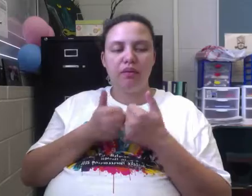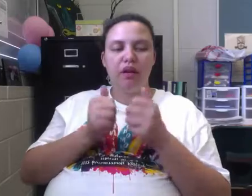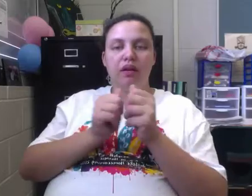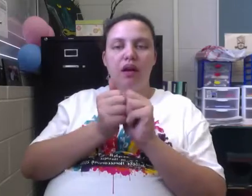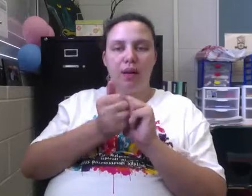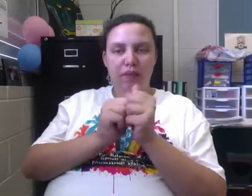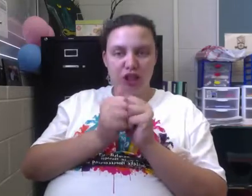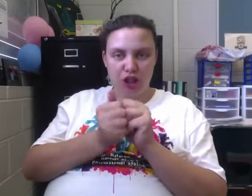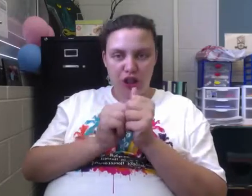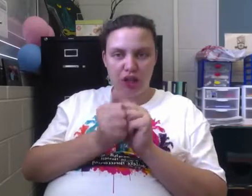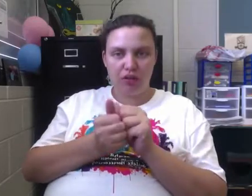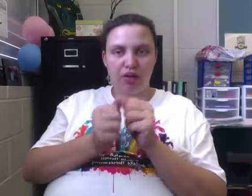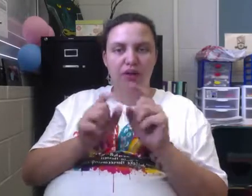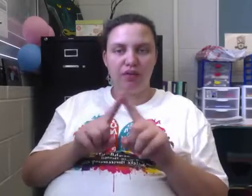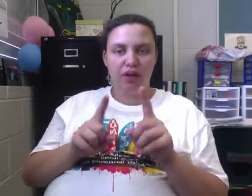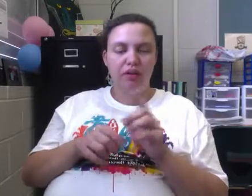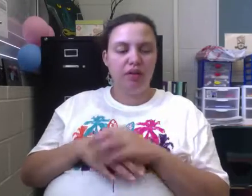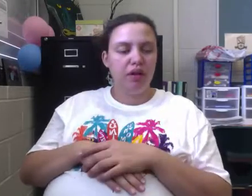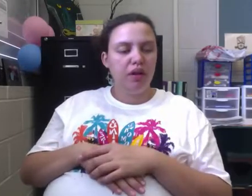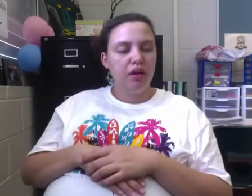and competition, they're different.